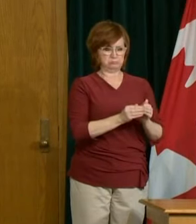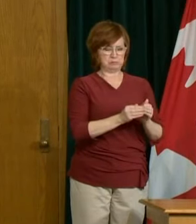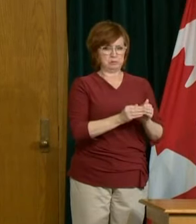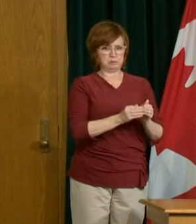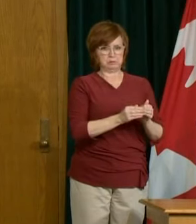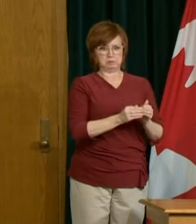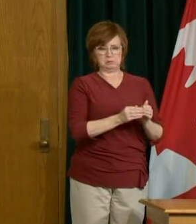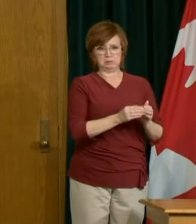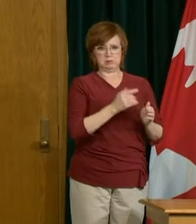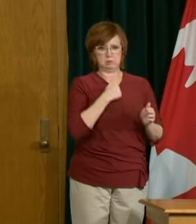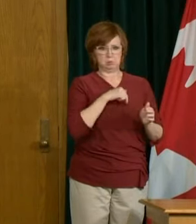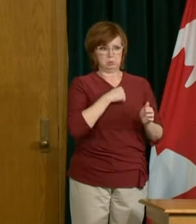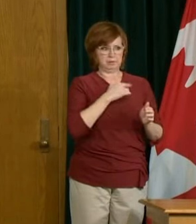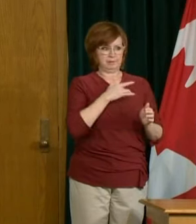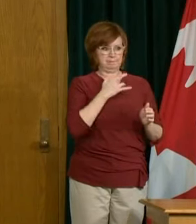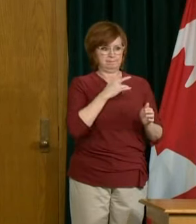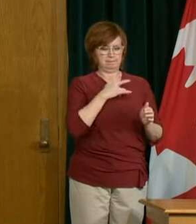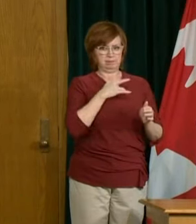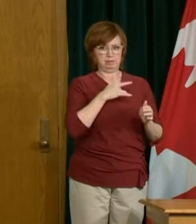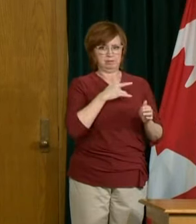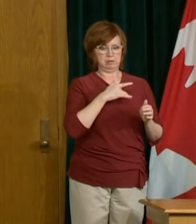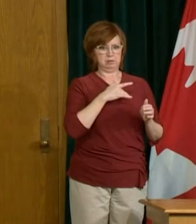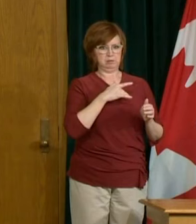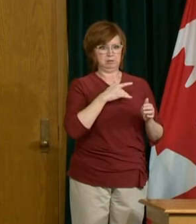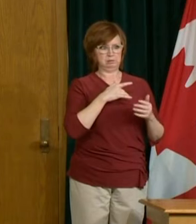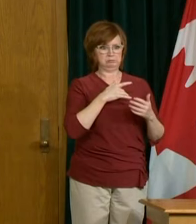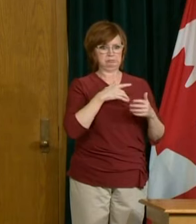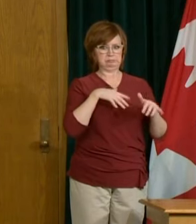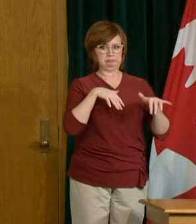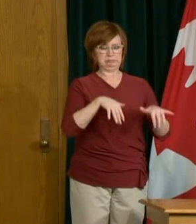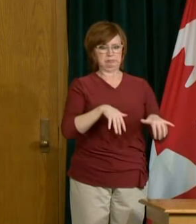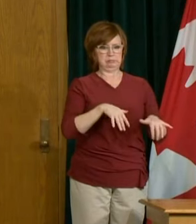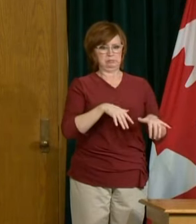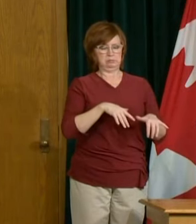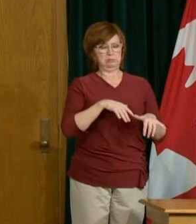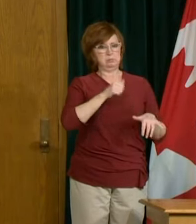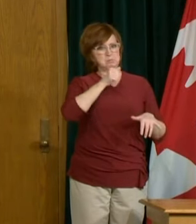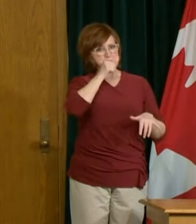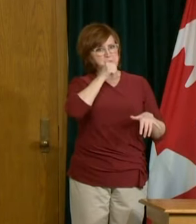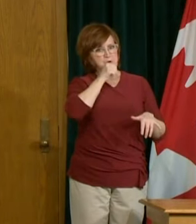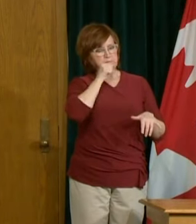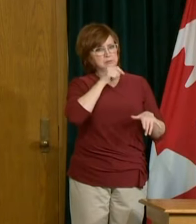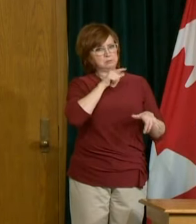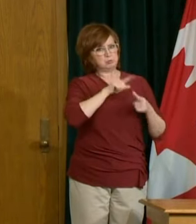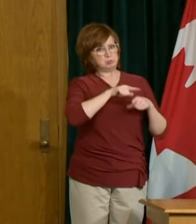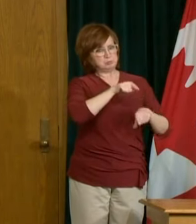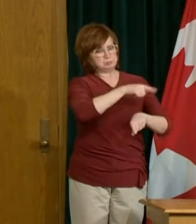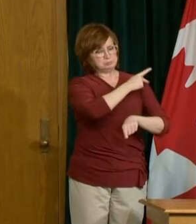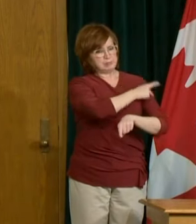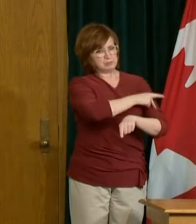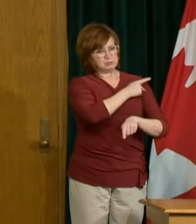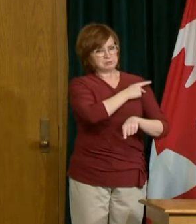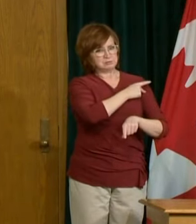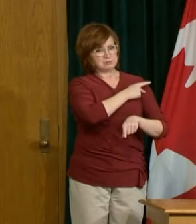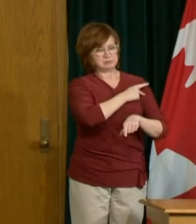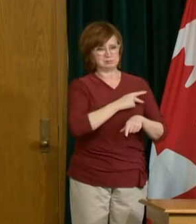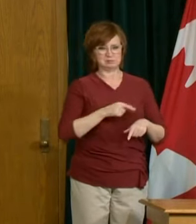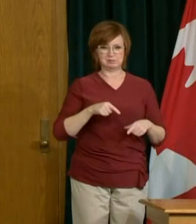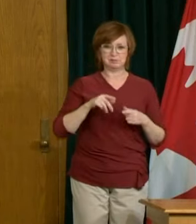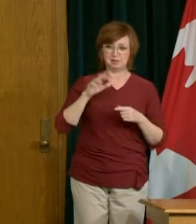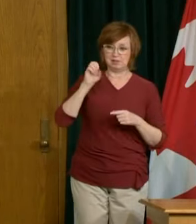COVID-19 to behave differently in Saskatchewan as it has behaved in the rest of the world, especially Europe and North America,